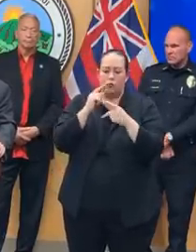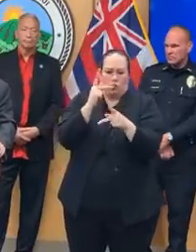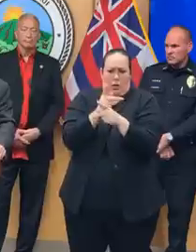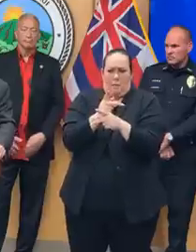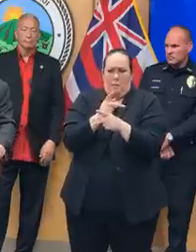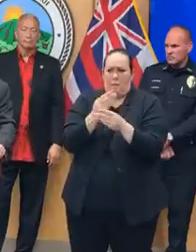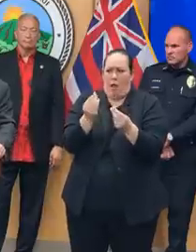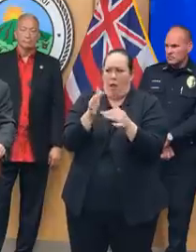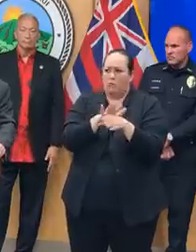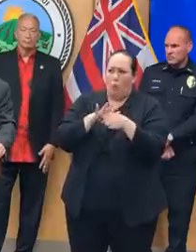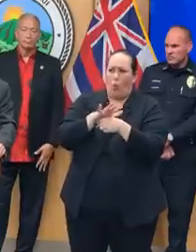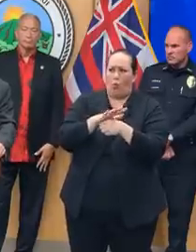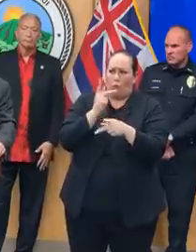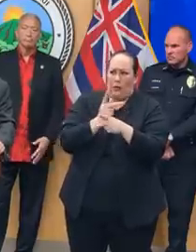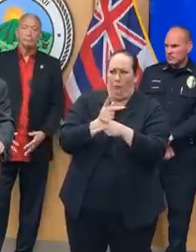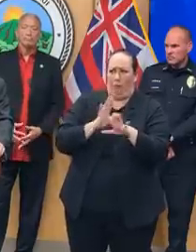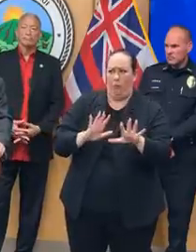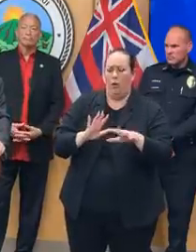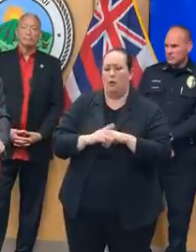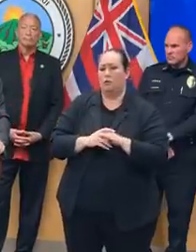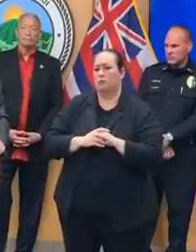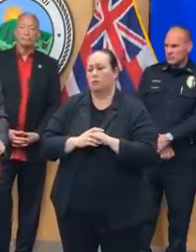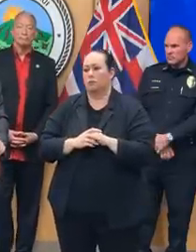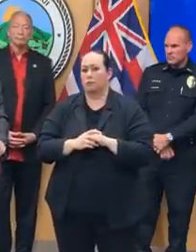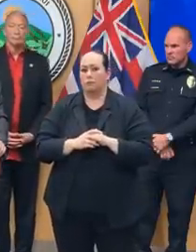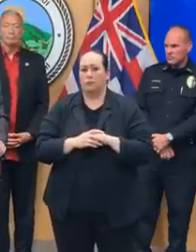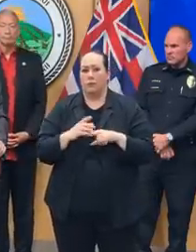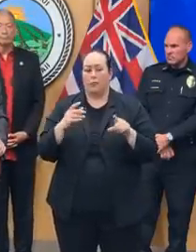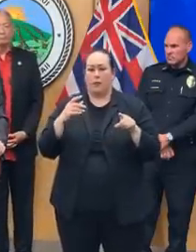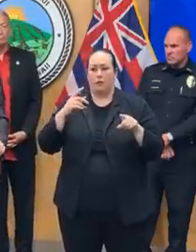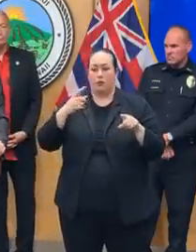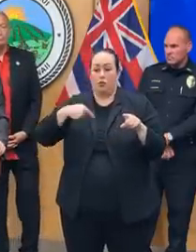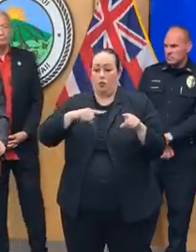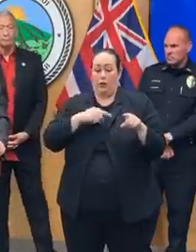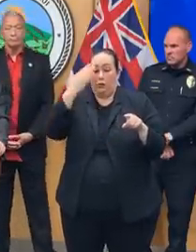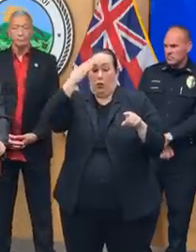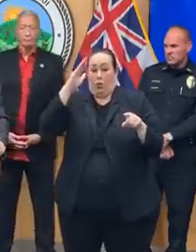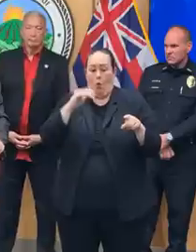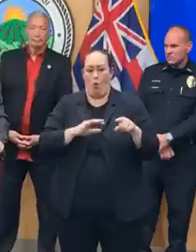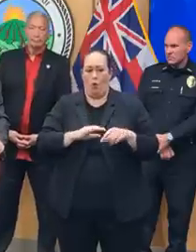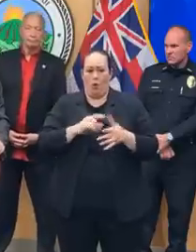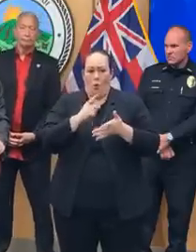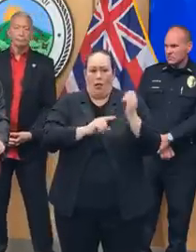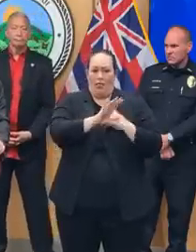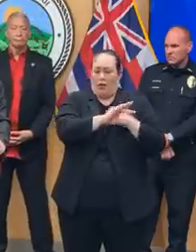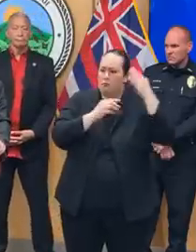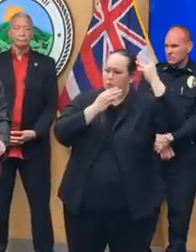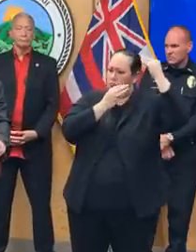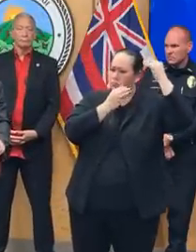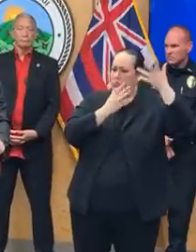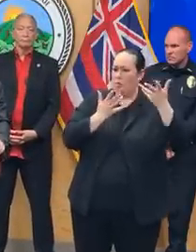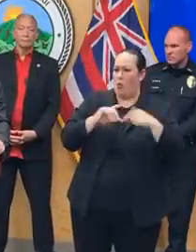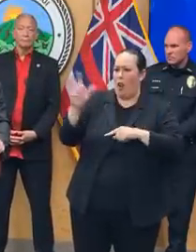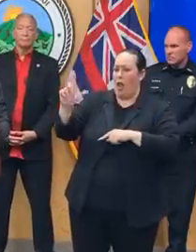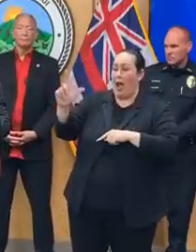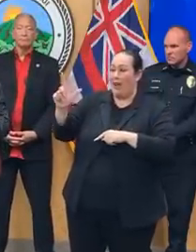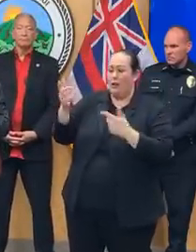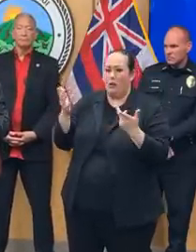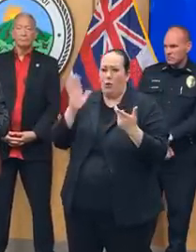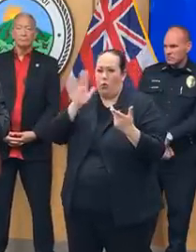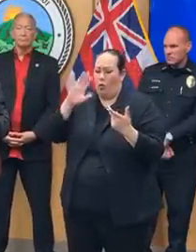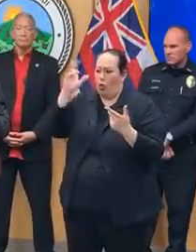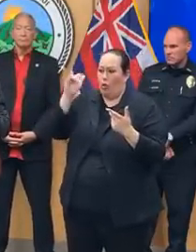know what the philosophy of the Maui people who have been affected will be as to what Lahaina should look like. That